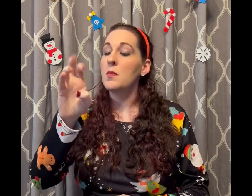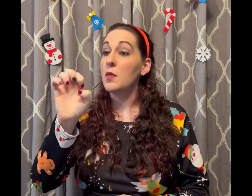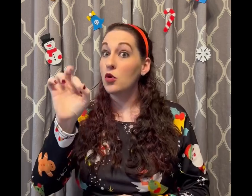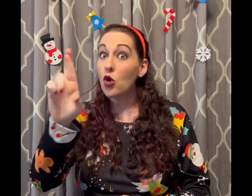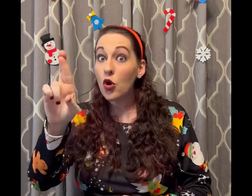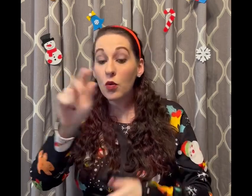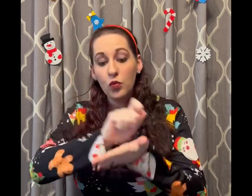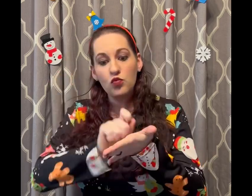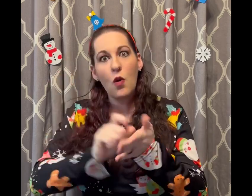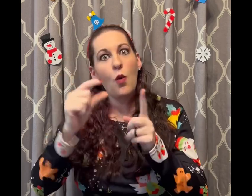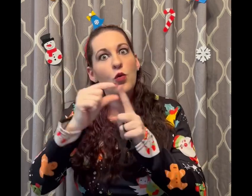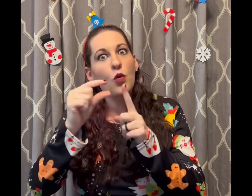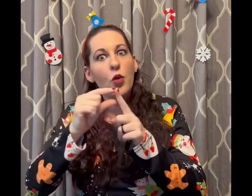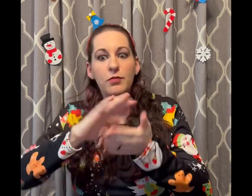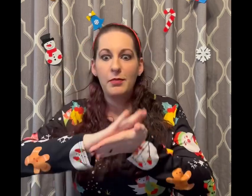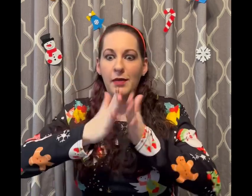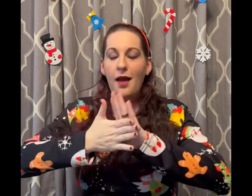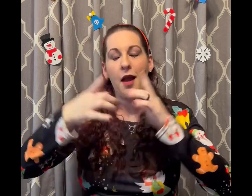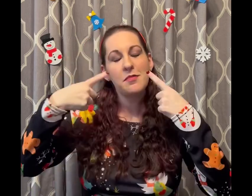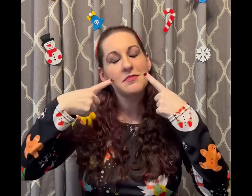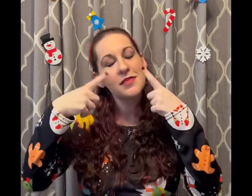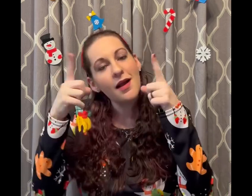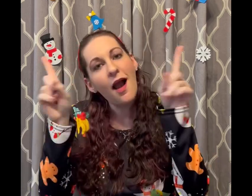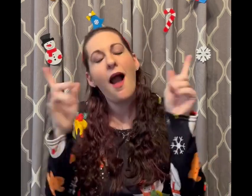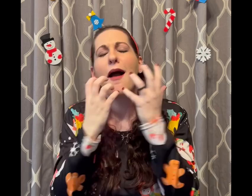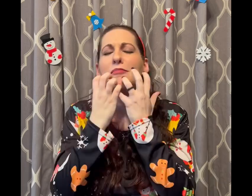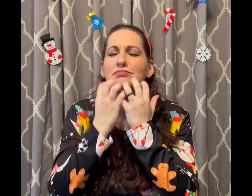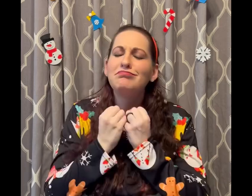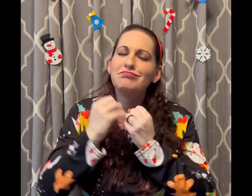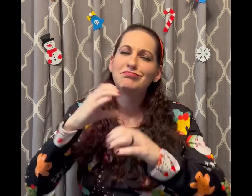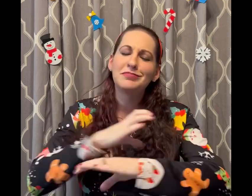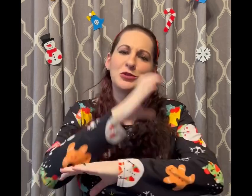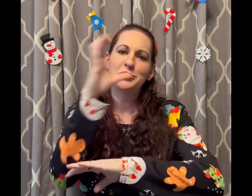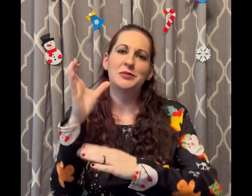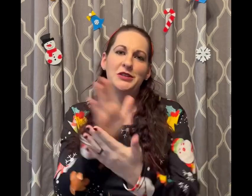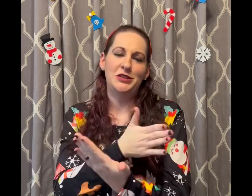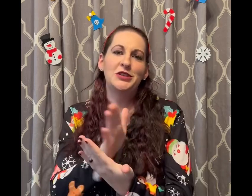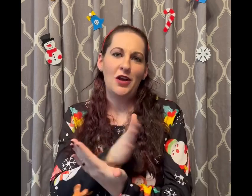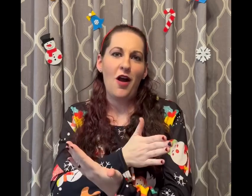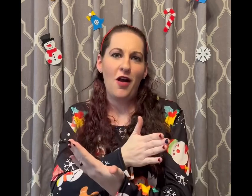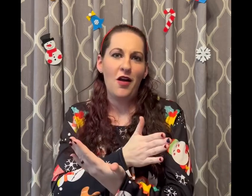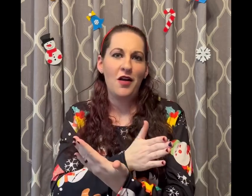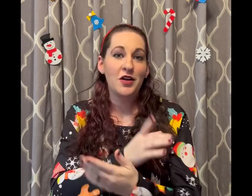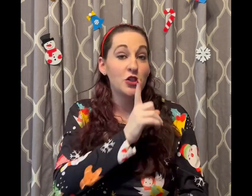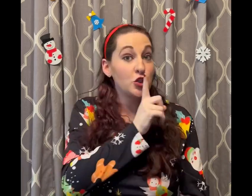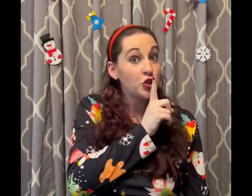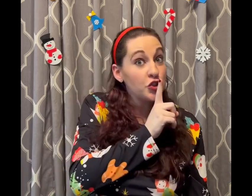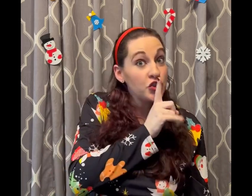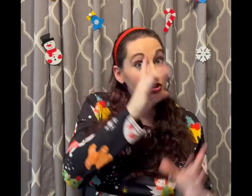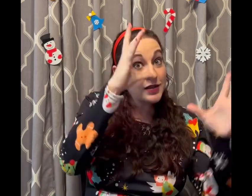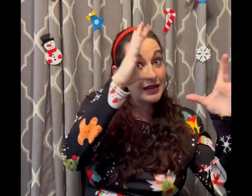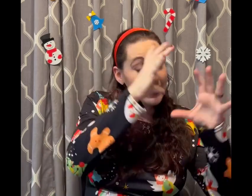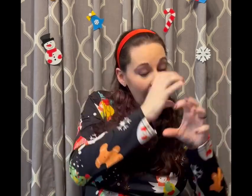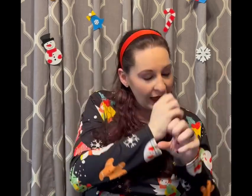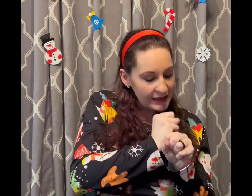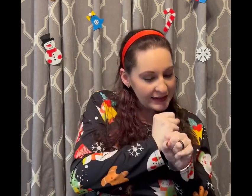song which has become the most beloved of all Christmas carols. Stille Nacht, in English, Silent Night.